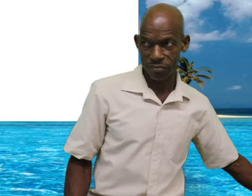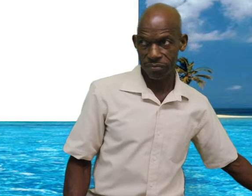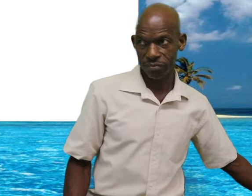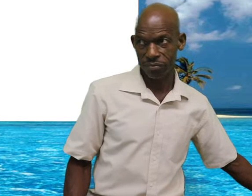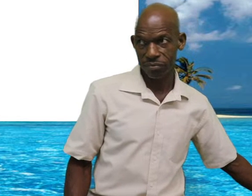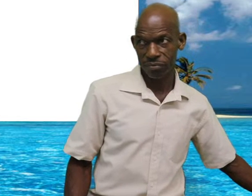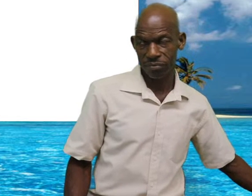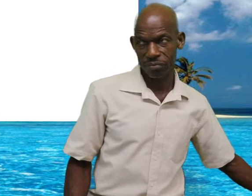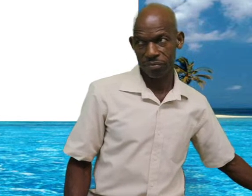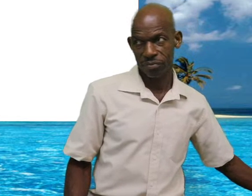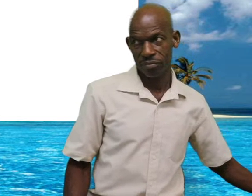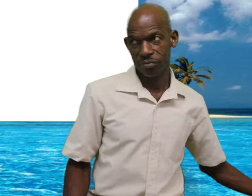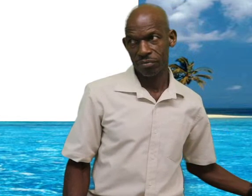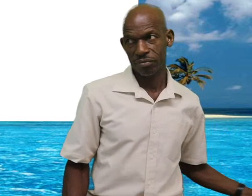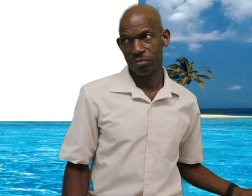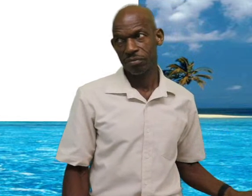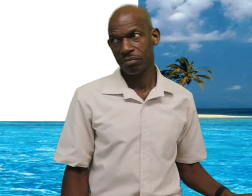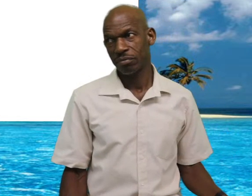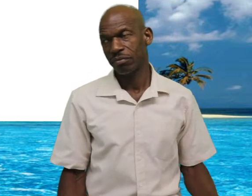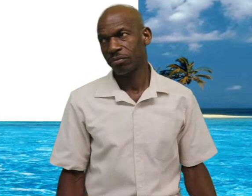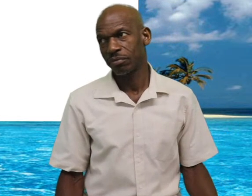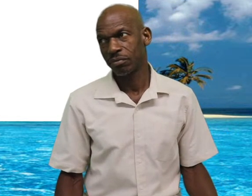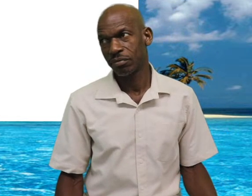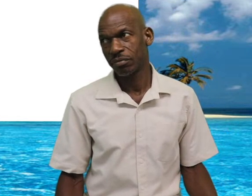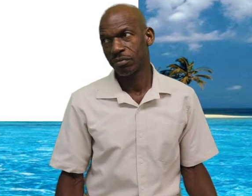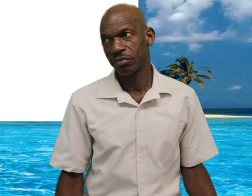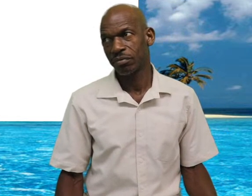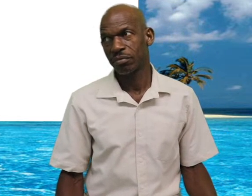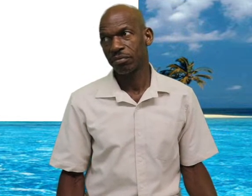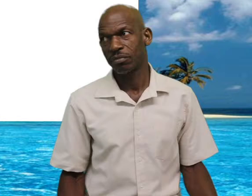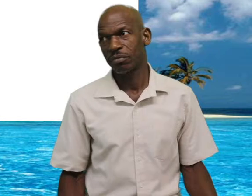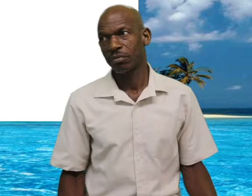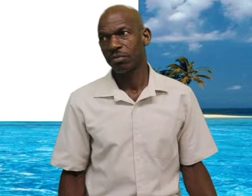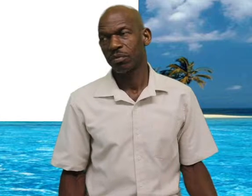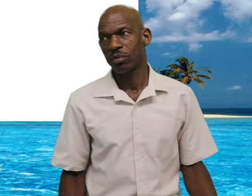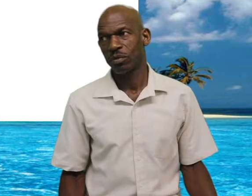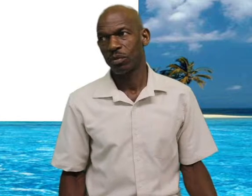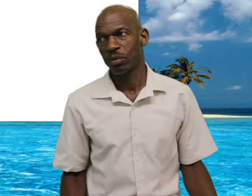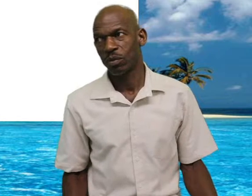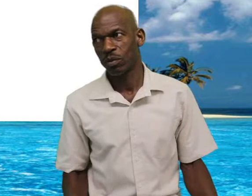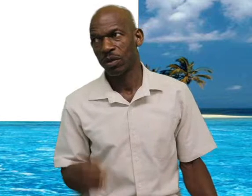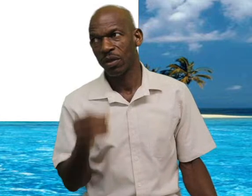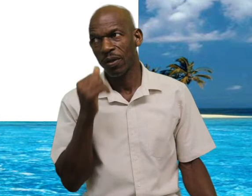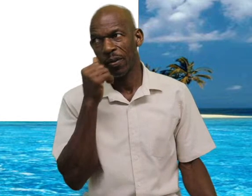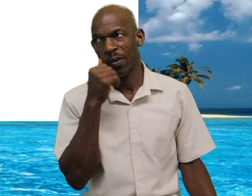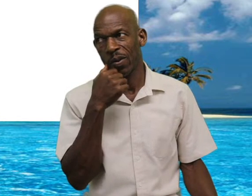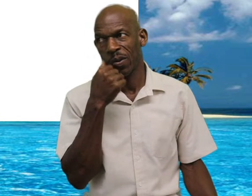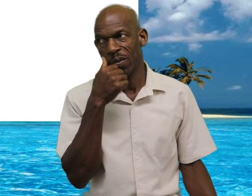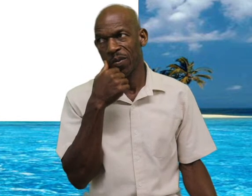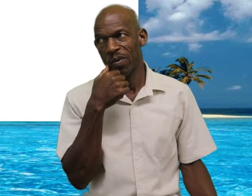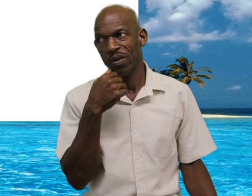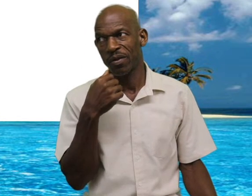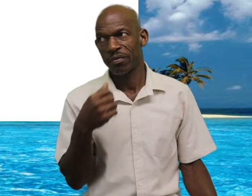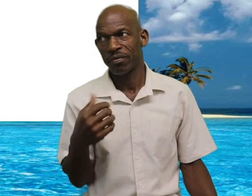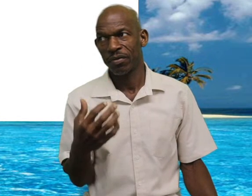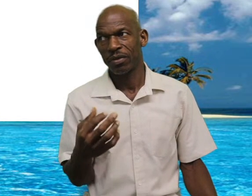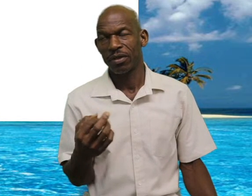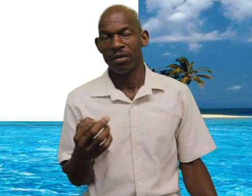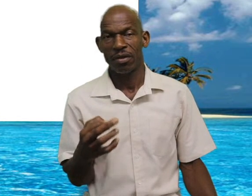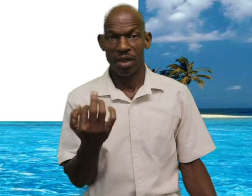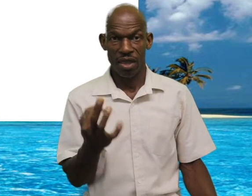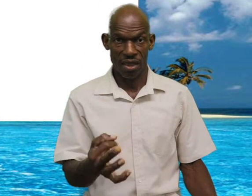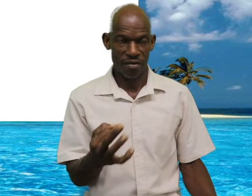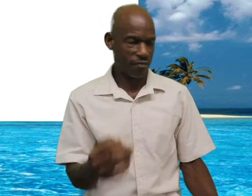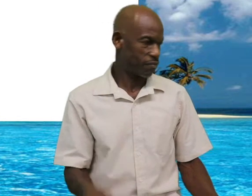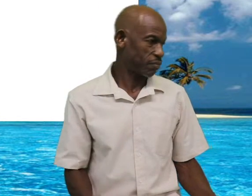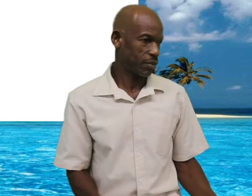show ownership by if someone give me something. If